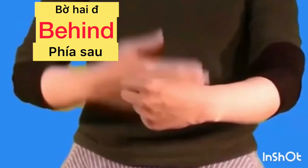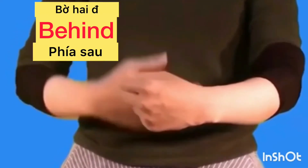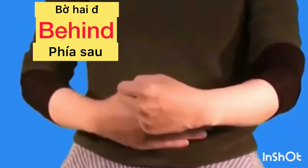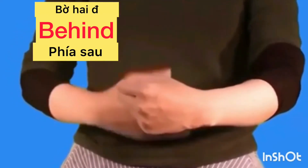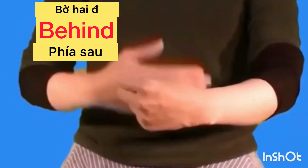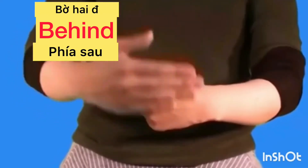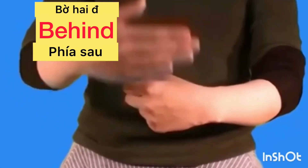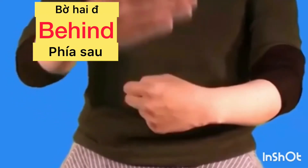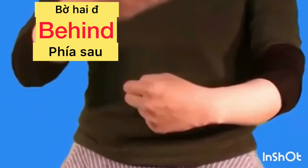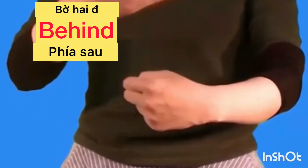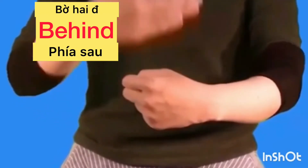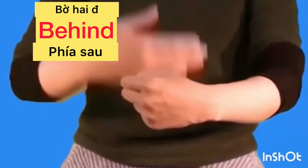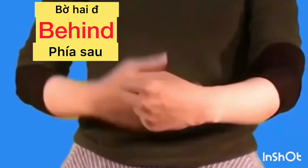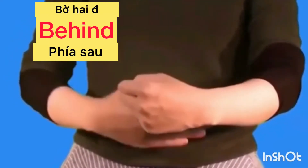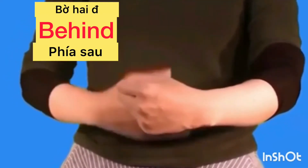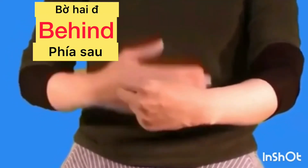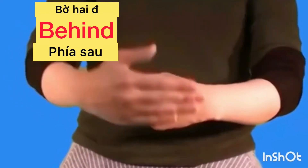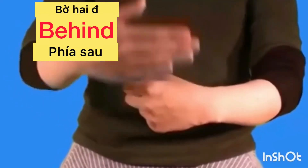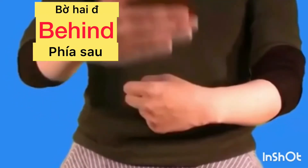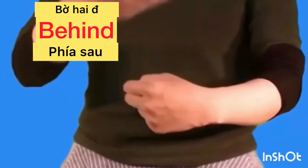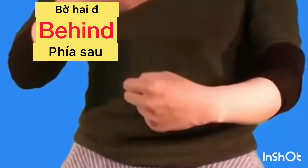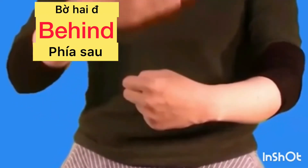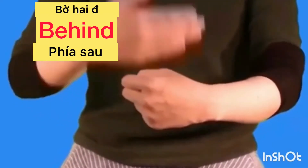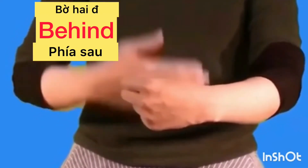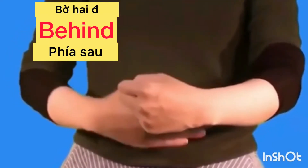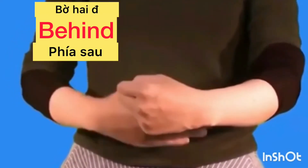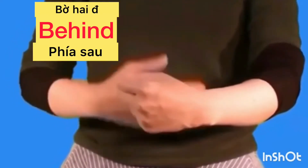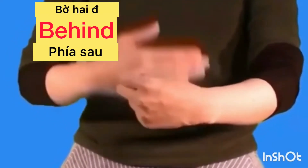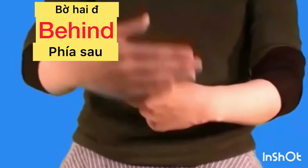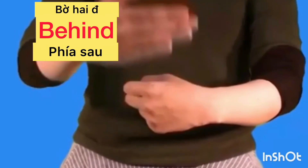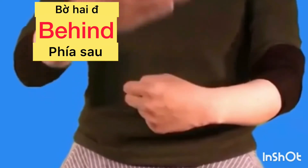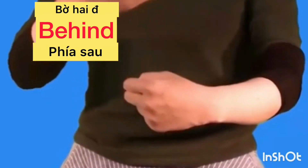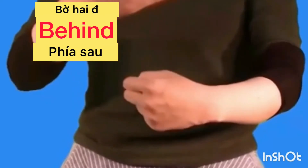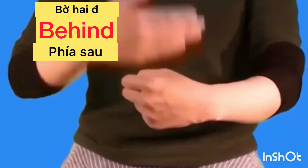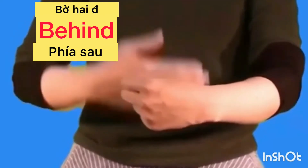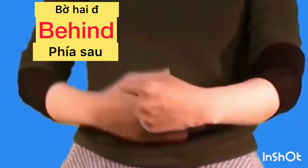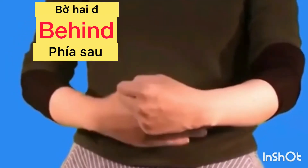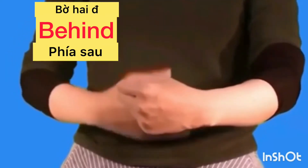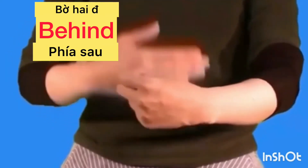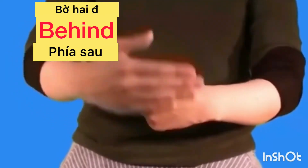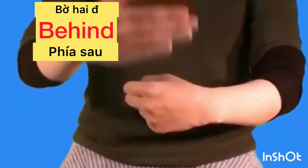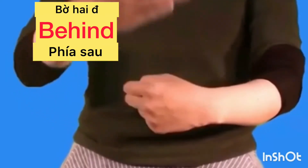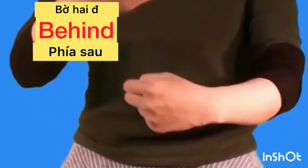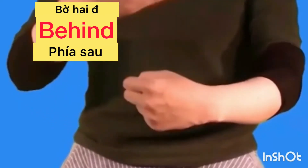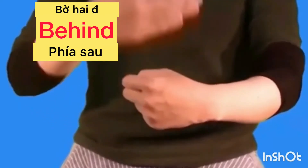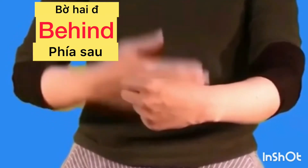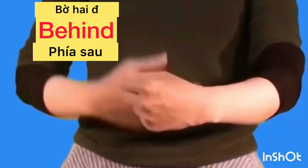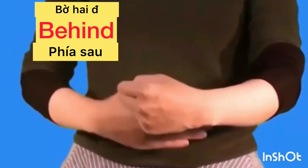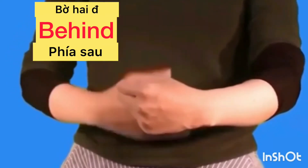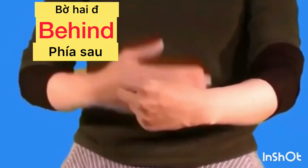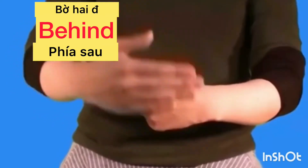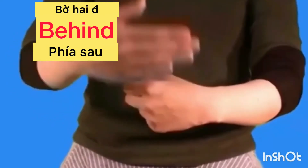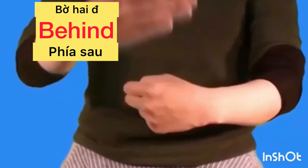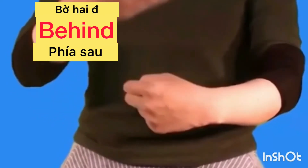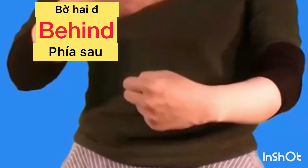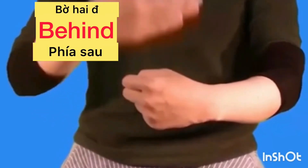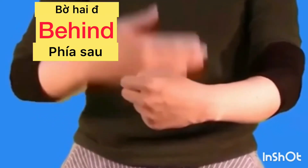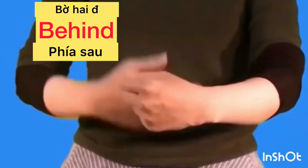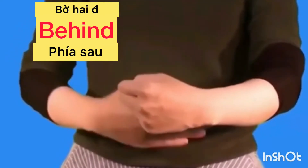Behind. Behind. Behind. Behind. Behind.